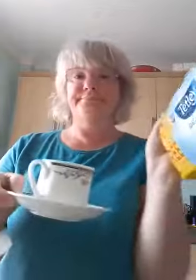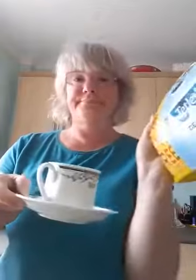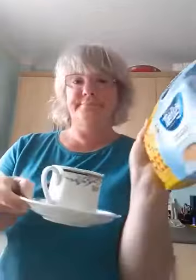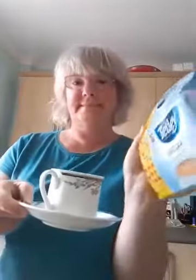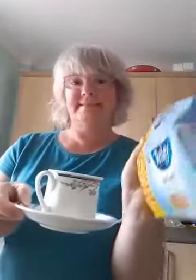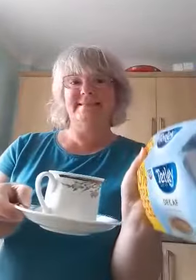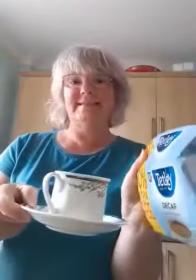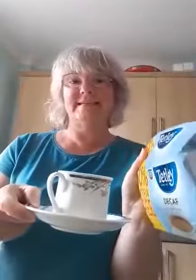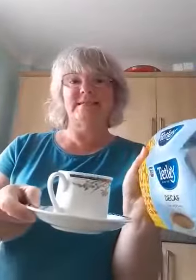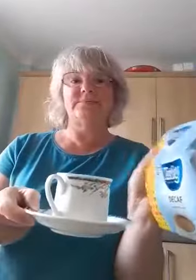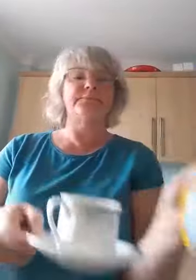Tea.